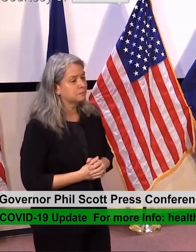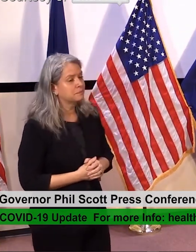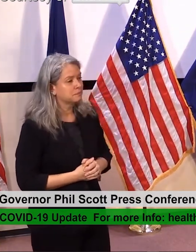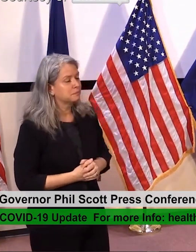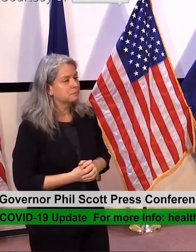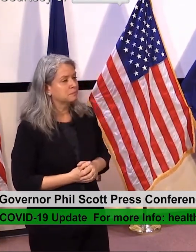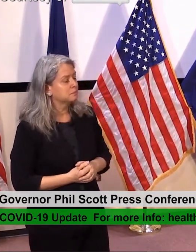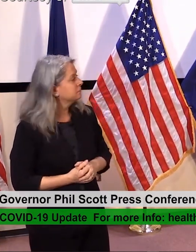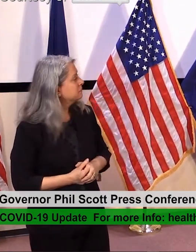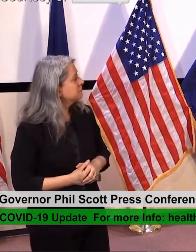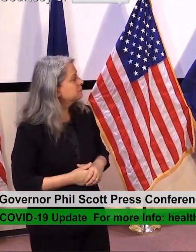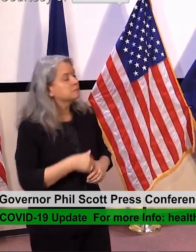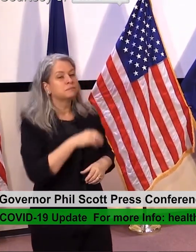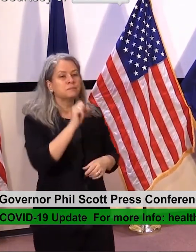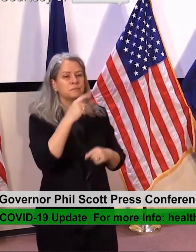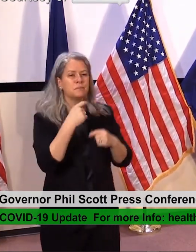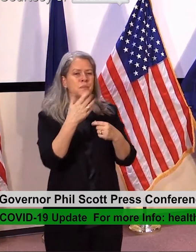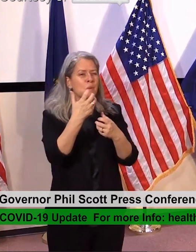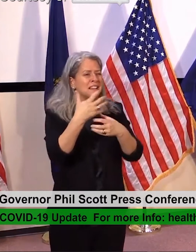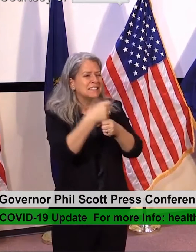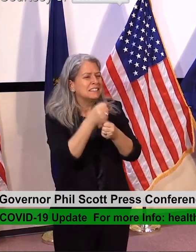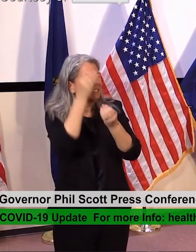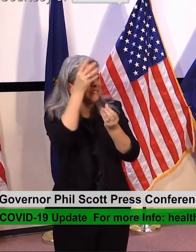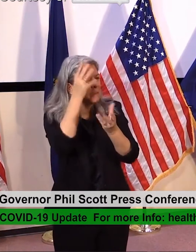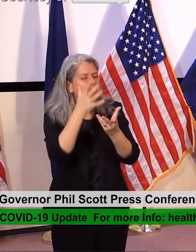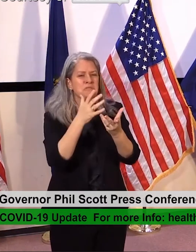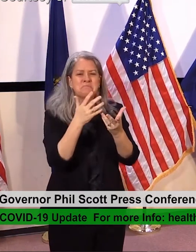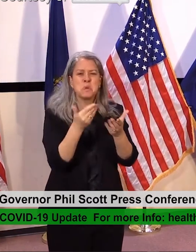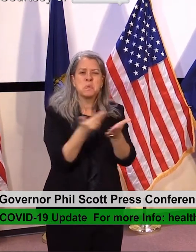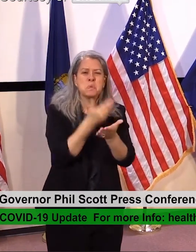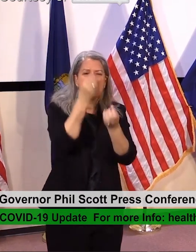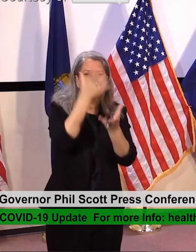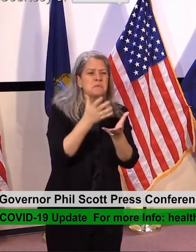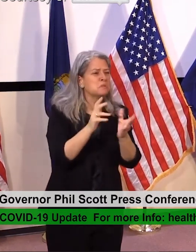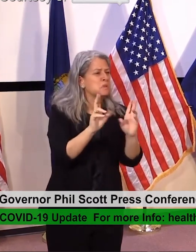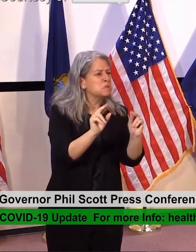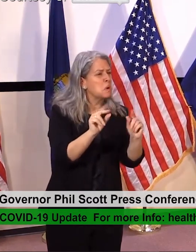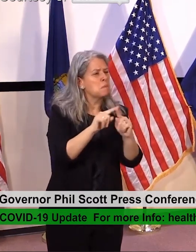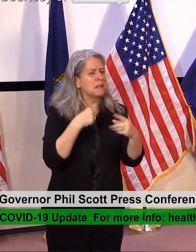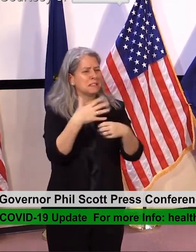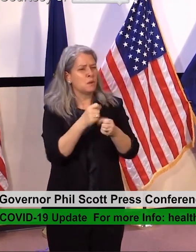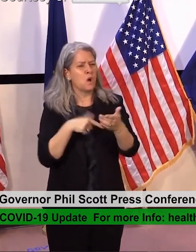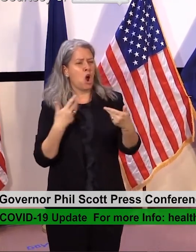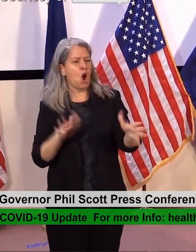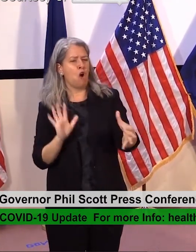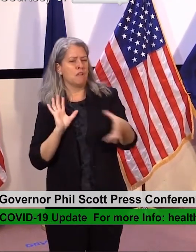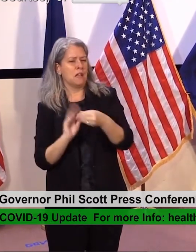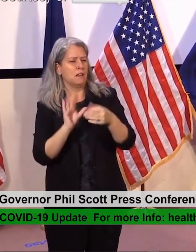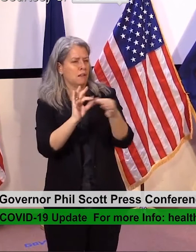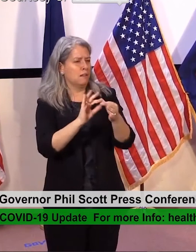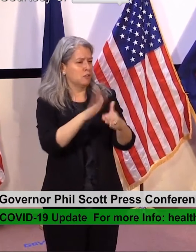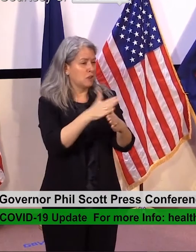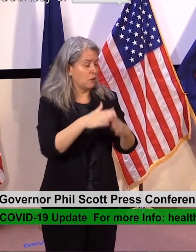I want to take some time today to recap some important information and requests we put out this week. First, my team